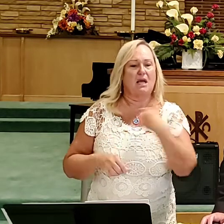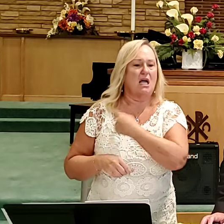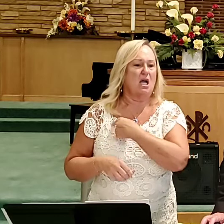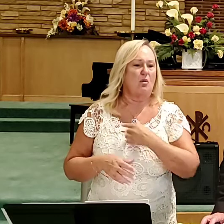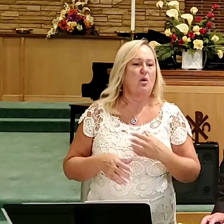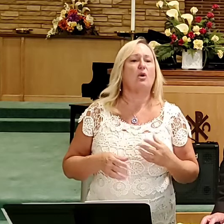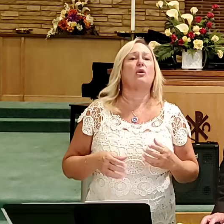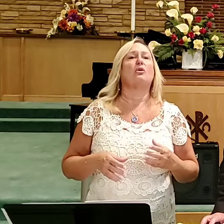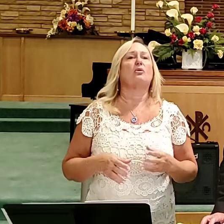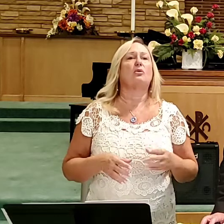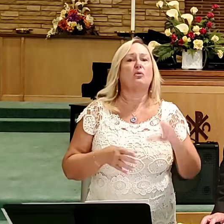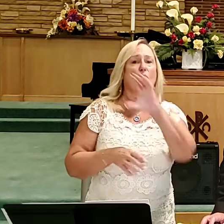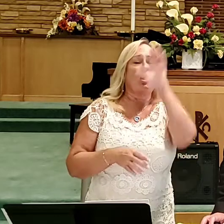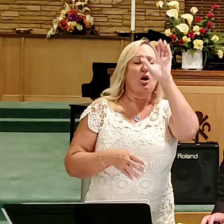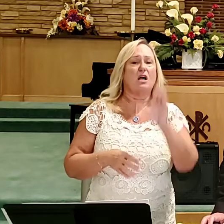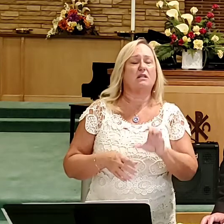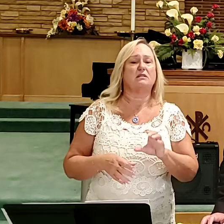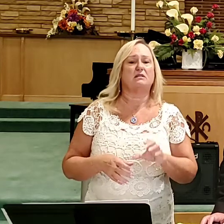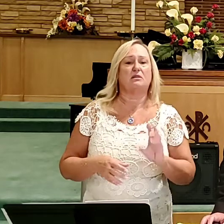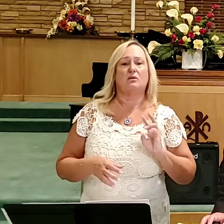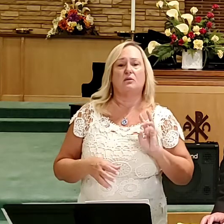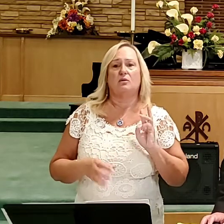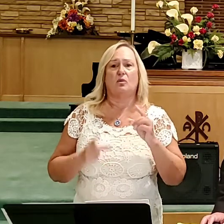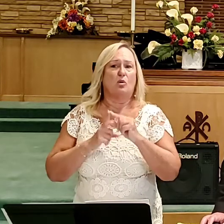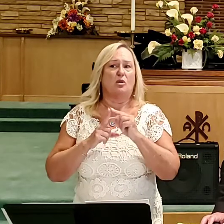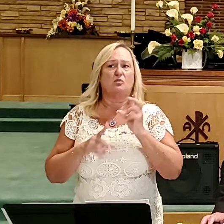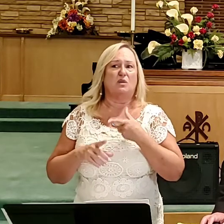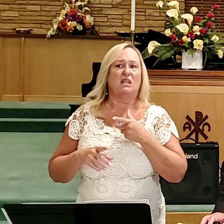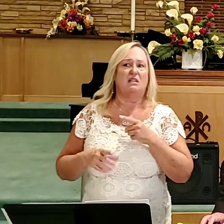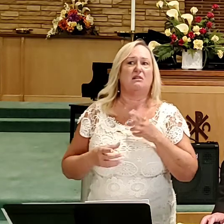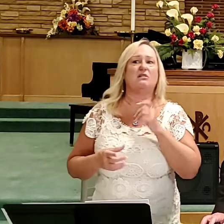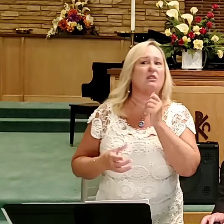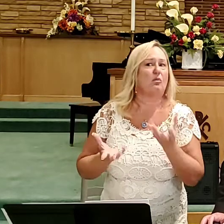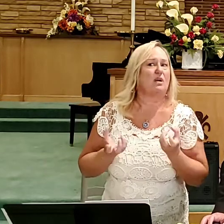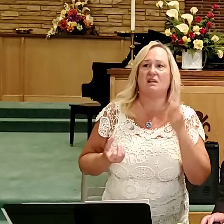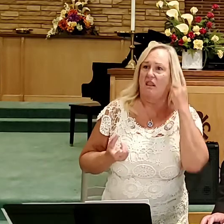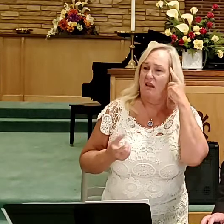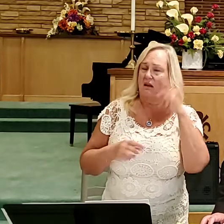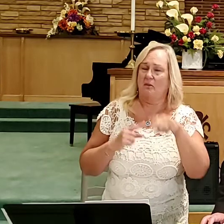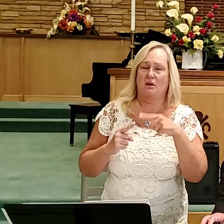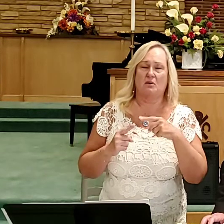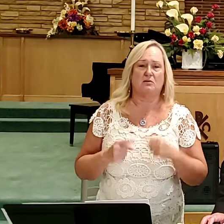cross, those words we so rarely want to think about.